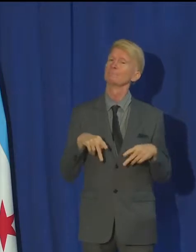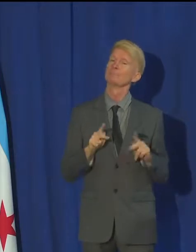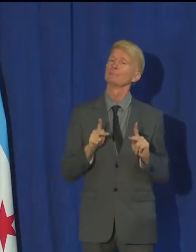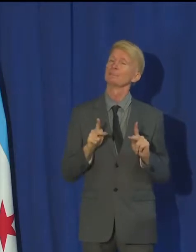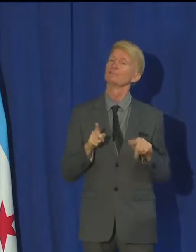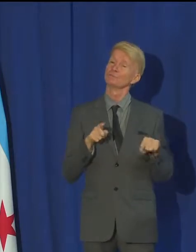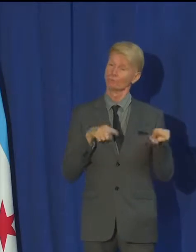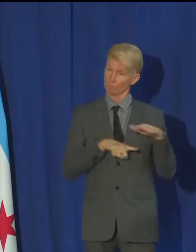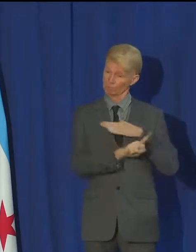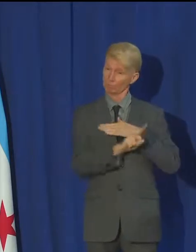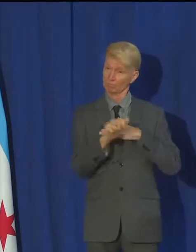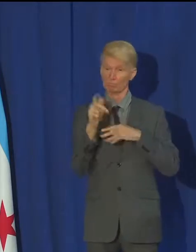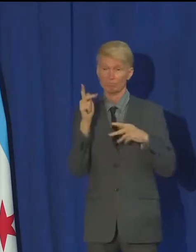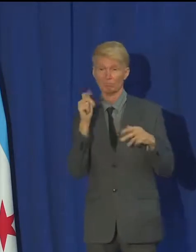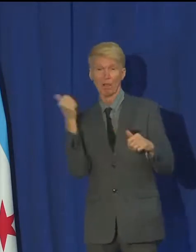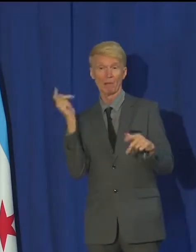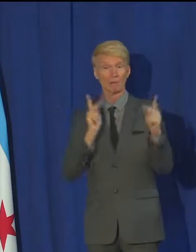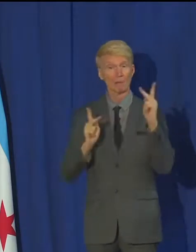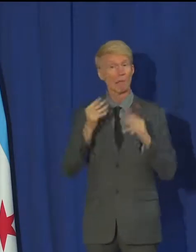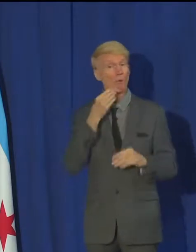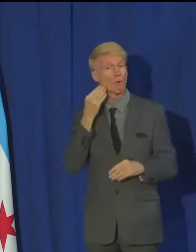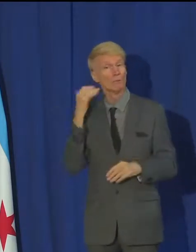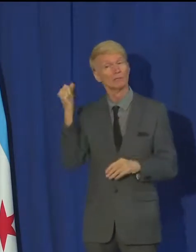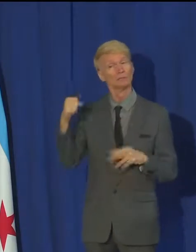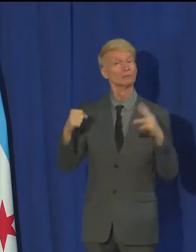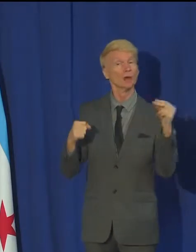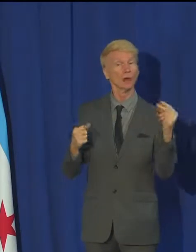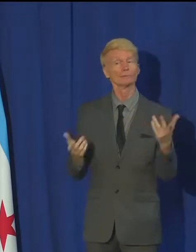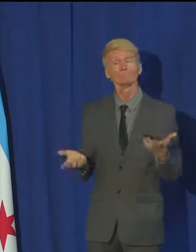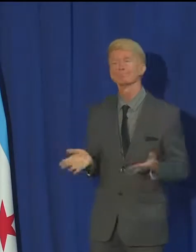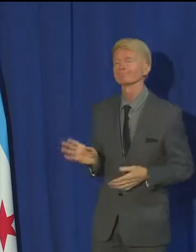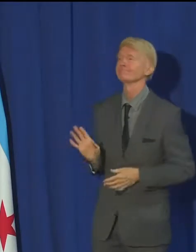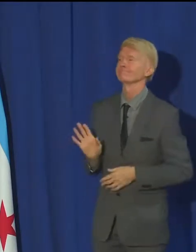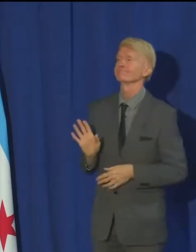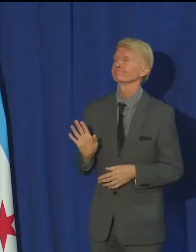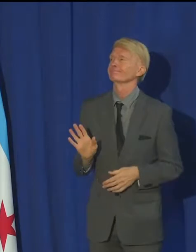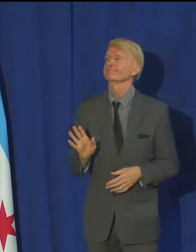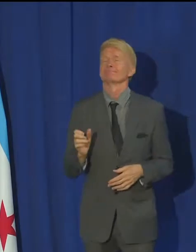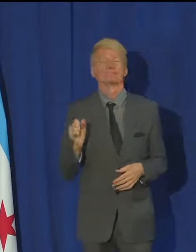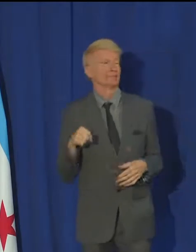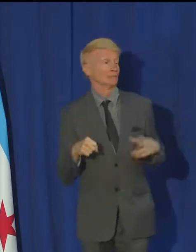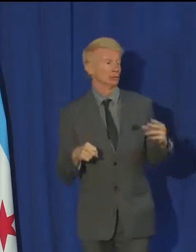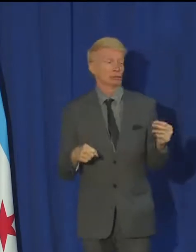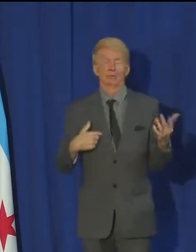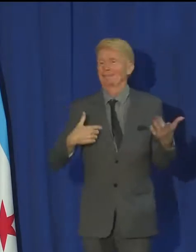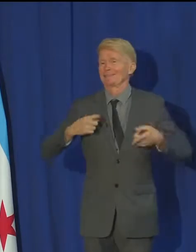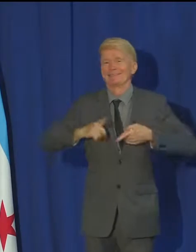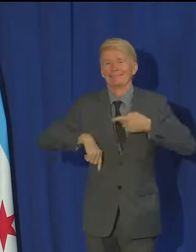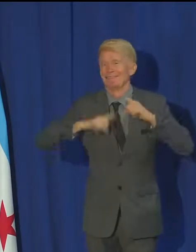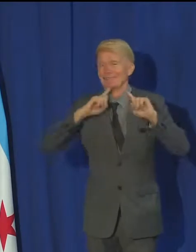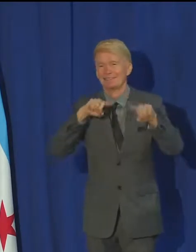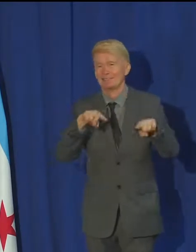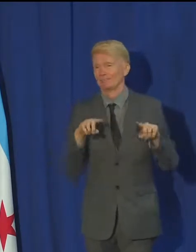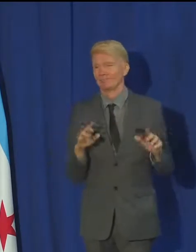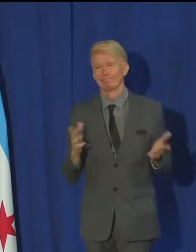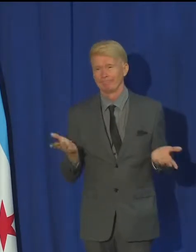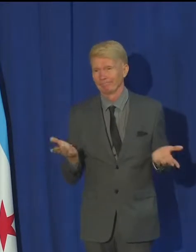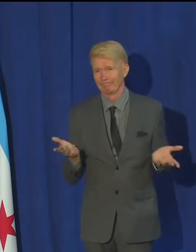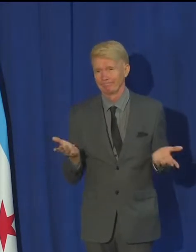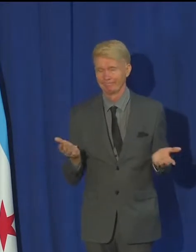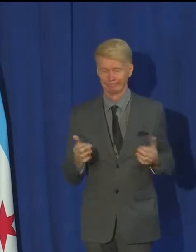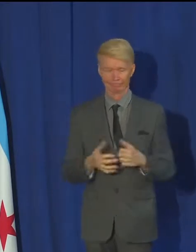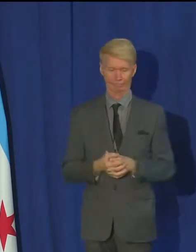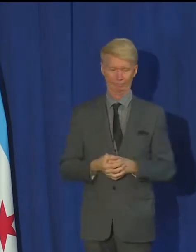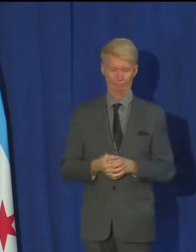homes? So I can never give a yes-no answer to a question like that.